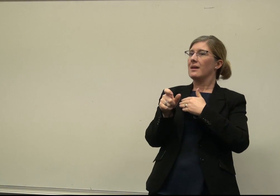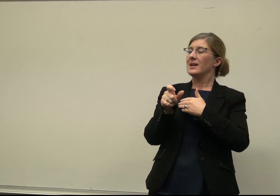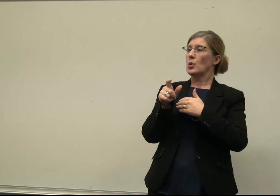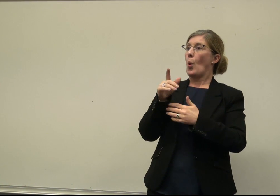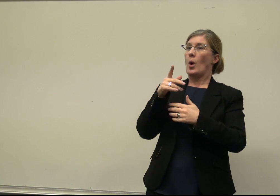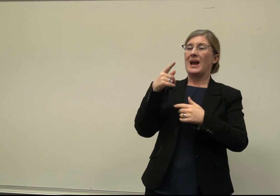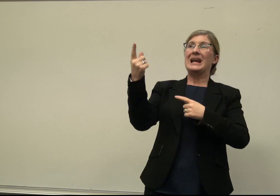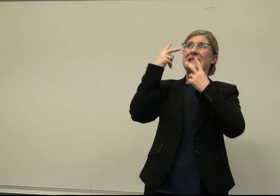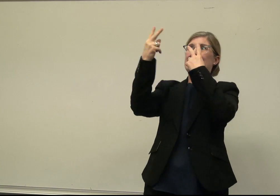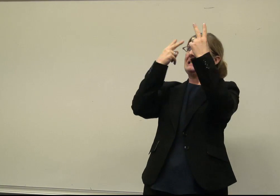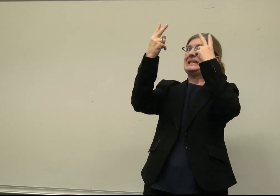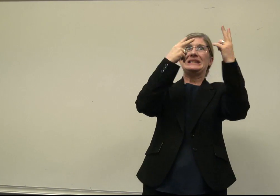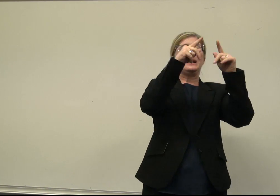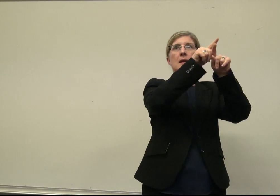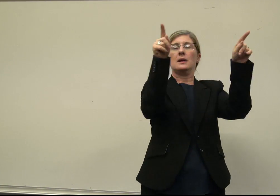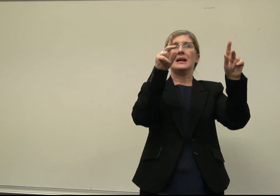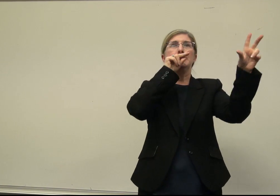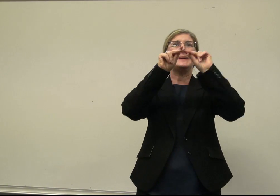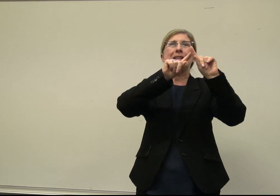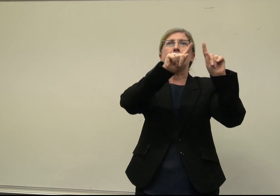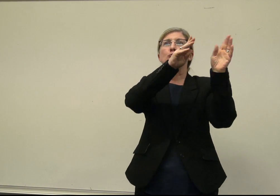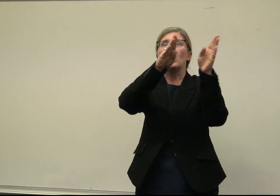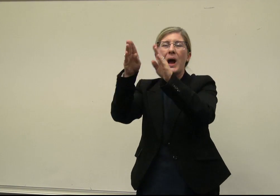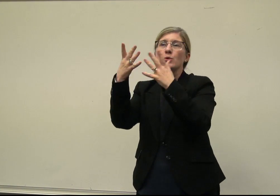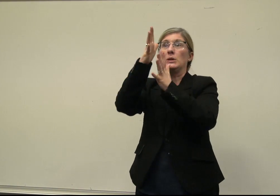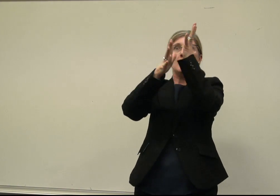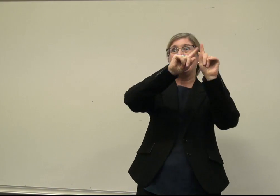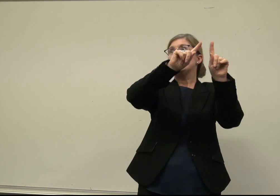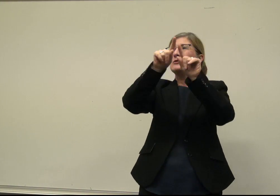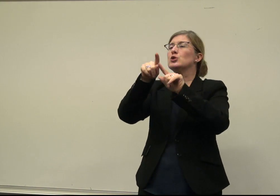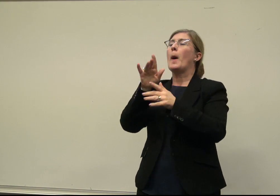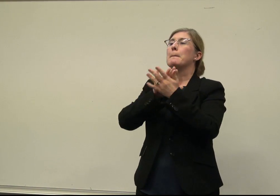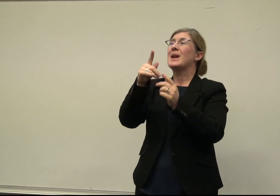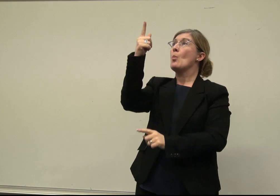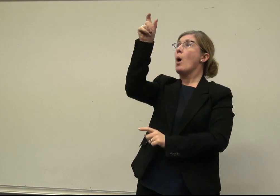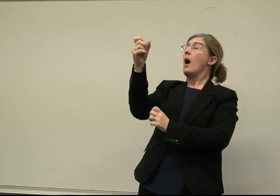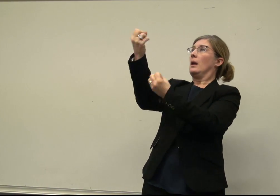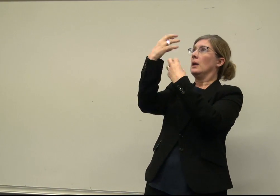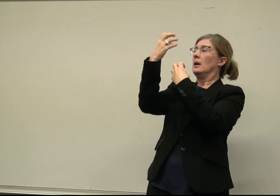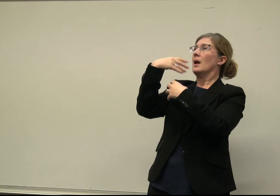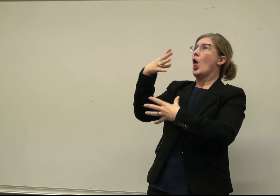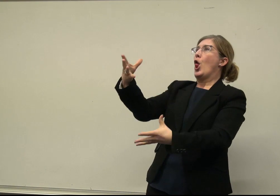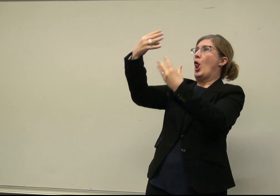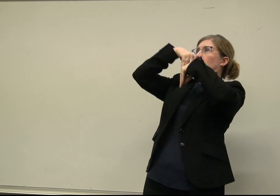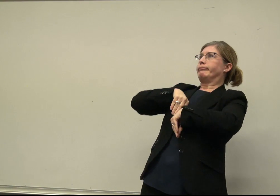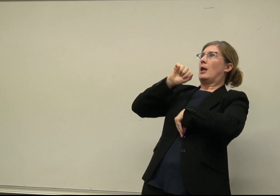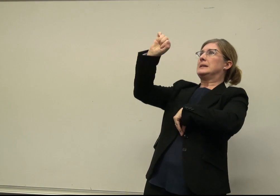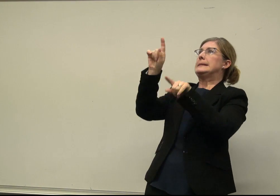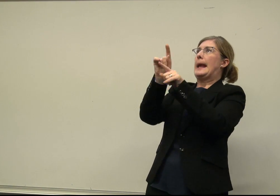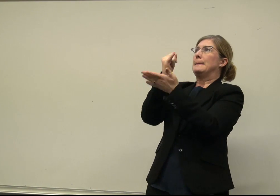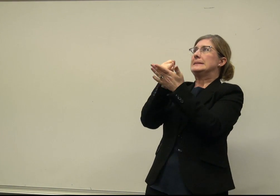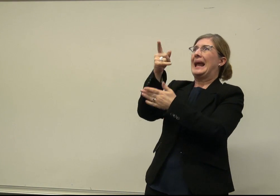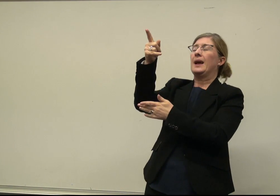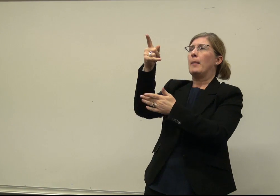doesn't automatically learn the mistakes or the non-nativisms,